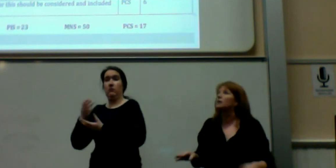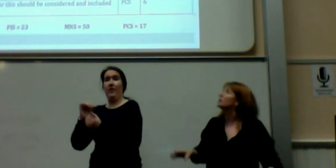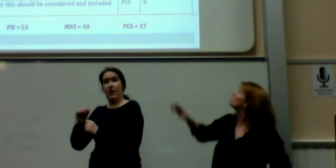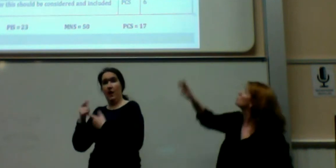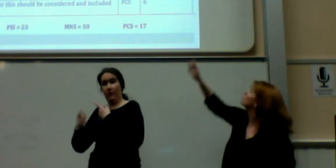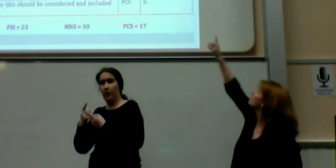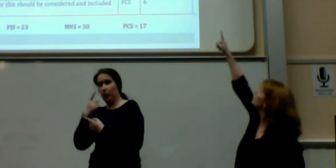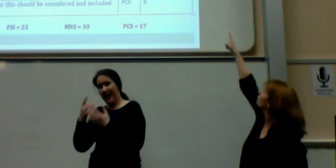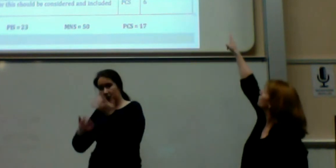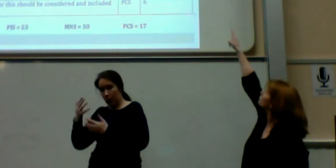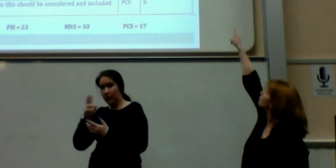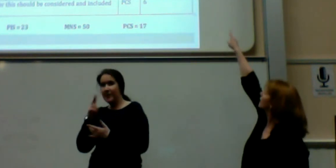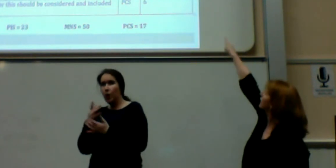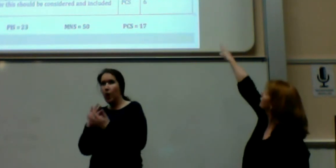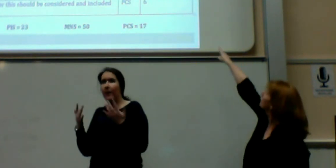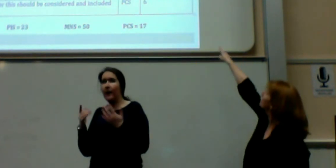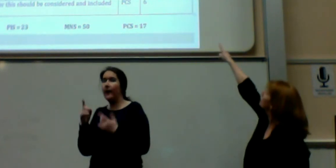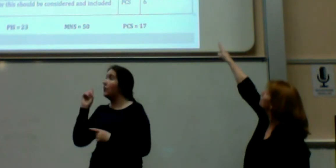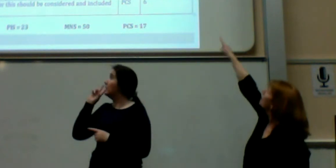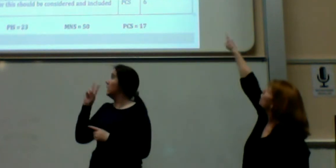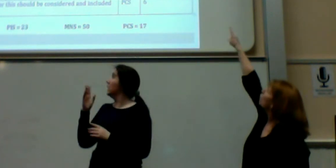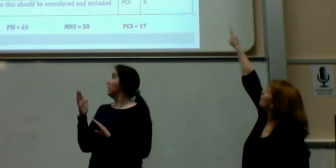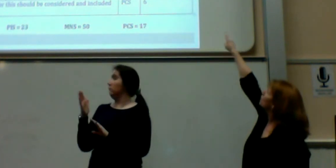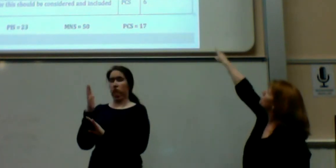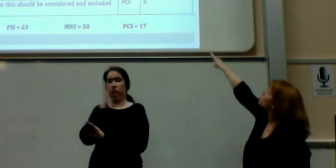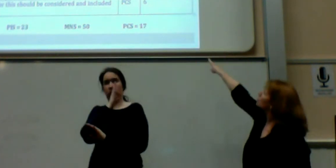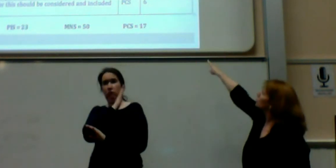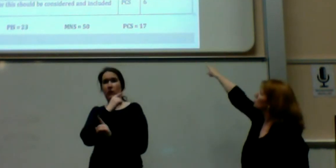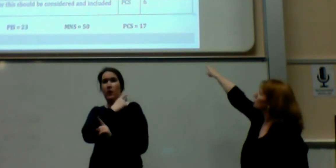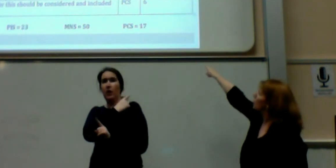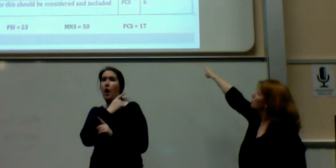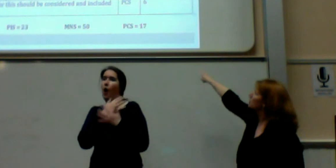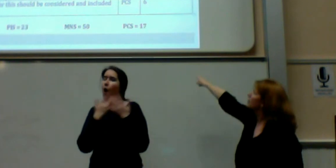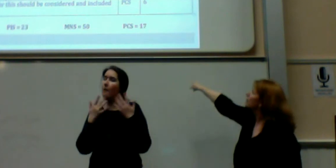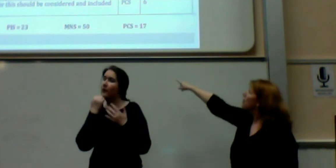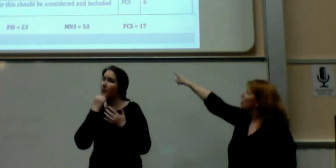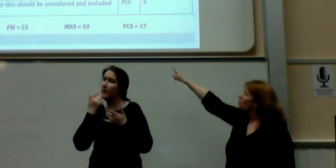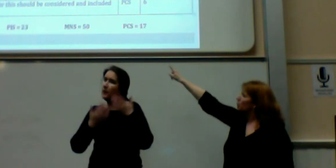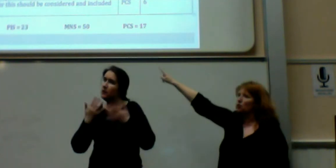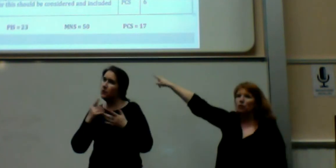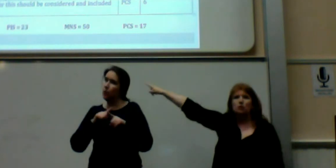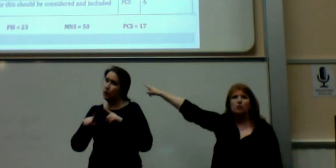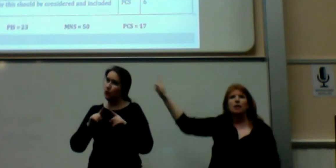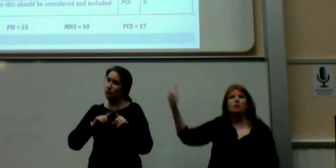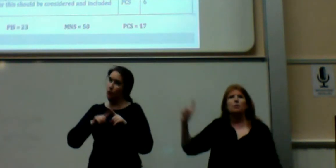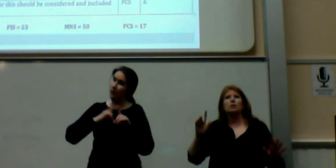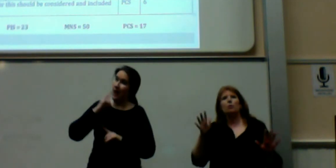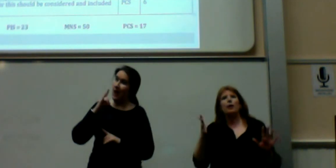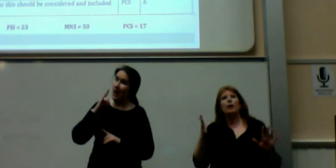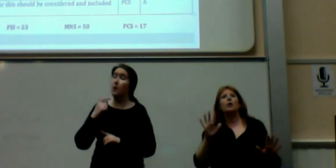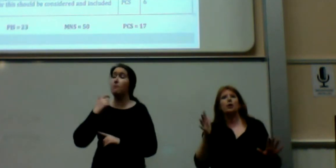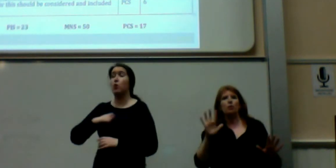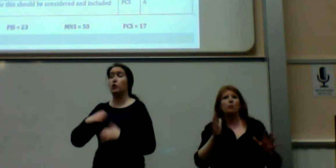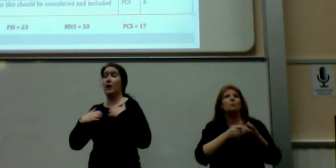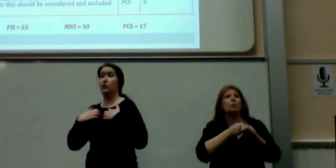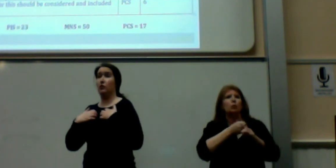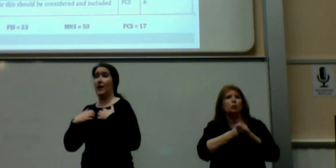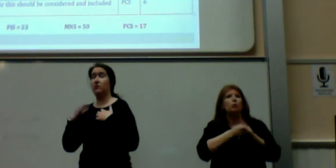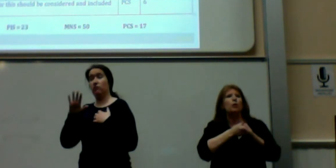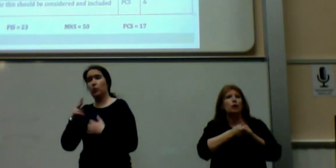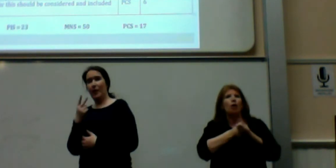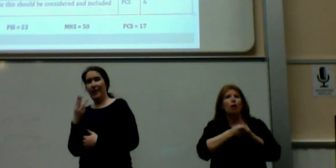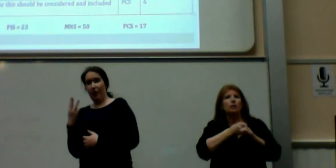those statements. And you can see in the farthest right-hand column what those numbers turn out to be. Personal interest statements, there were about 23